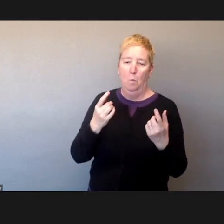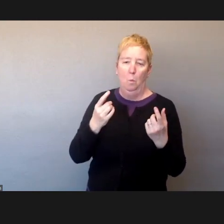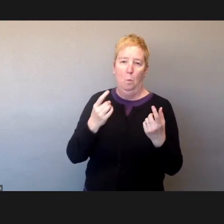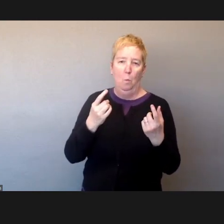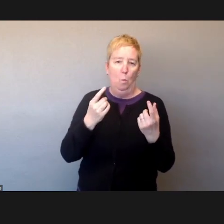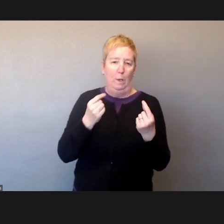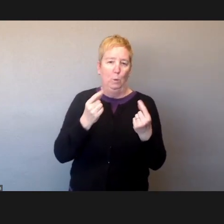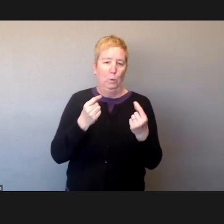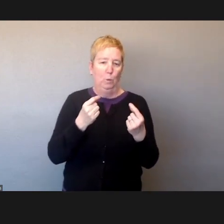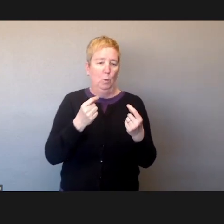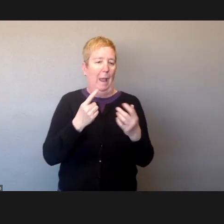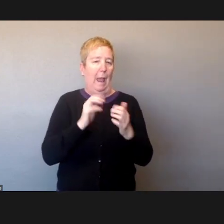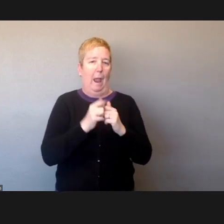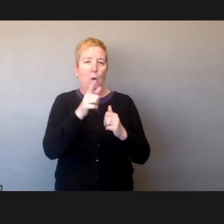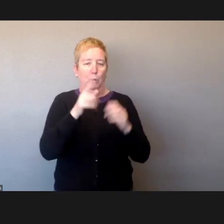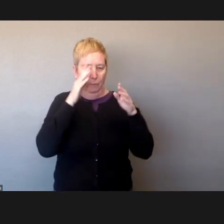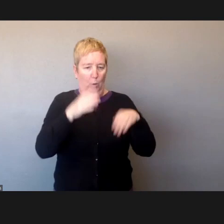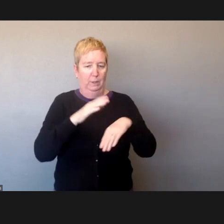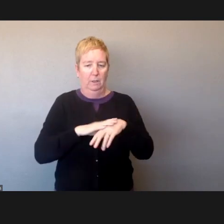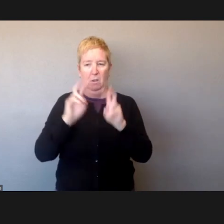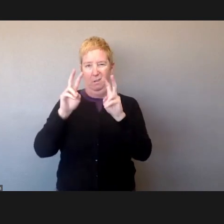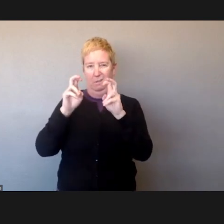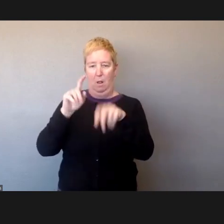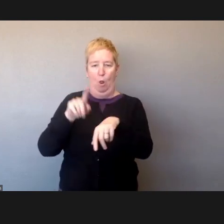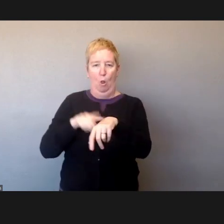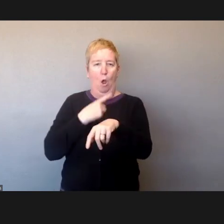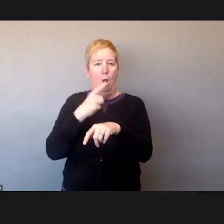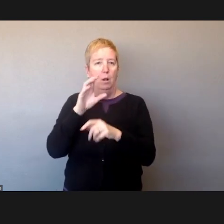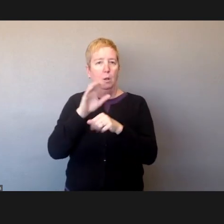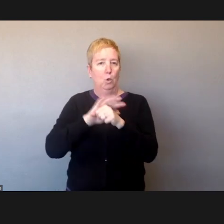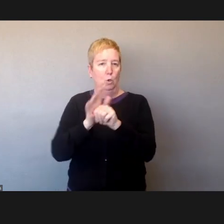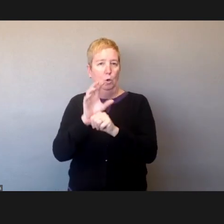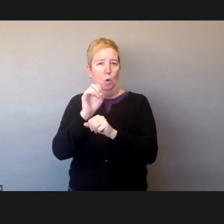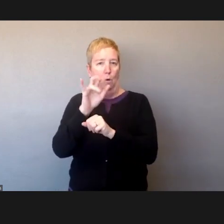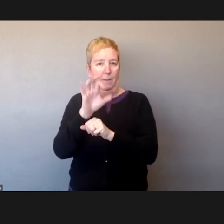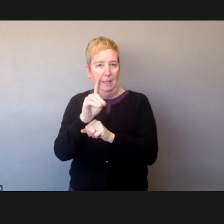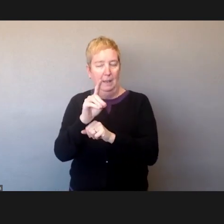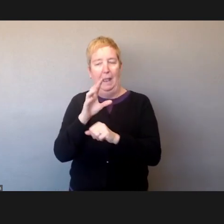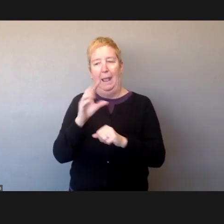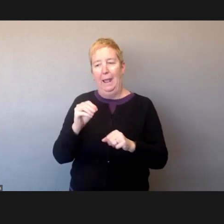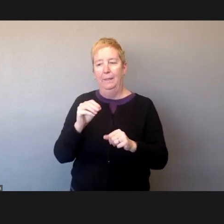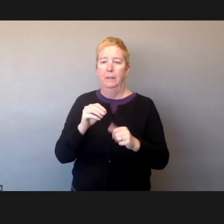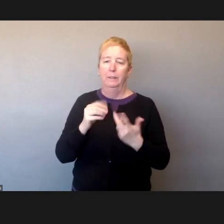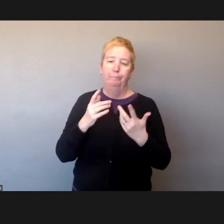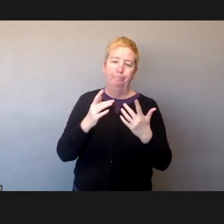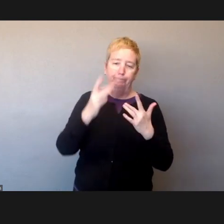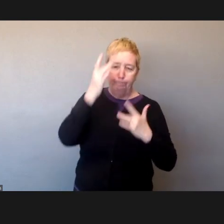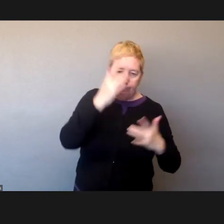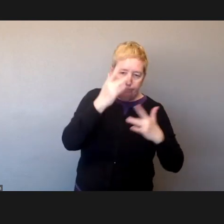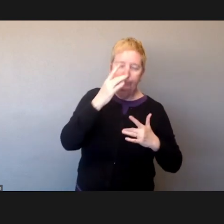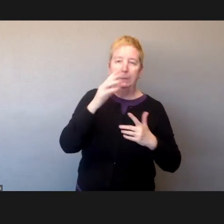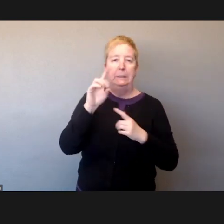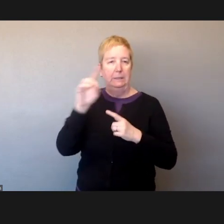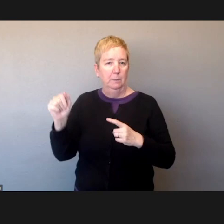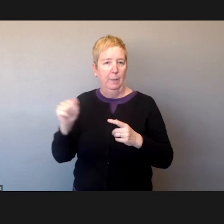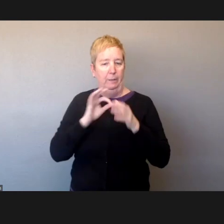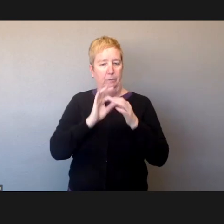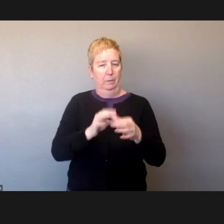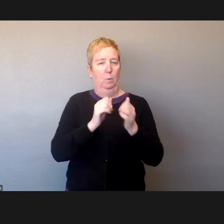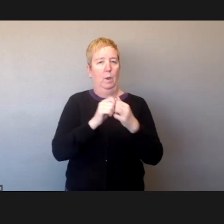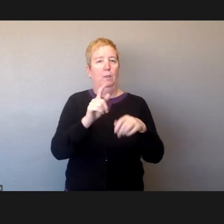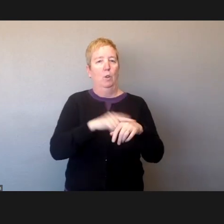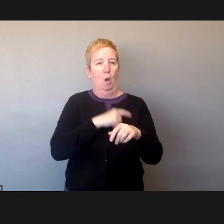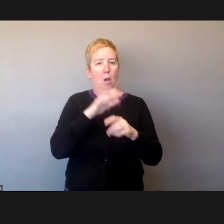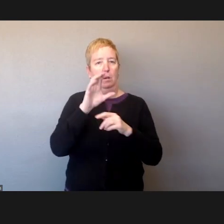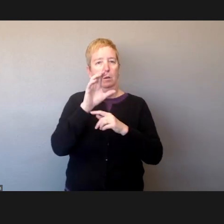COVID and the chronic health and disability that may imply depending on the ongoing science? And how are the